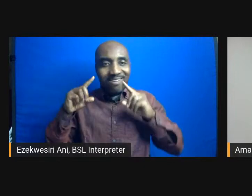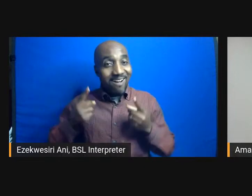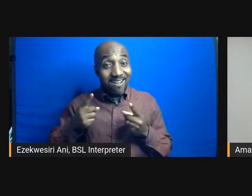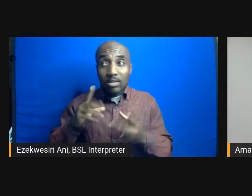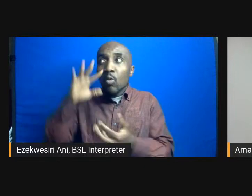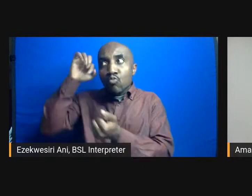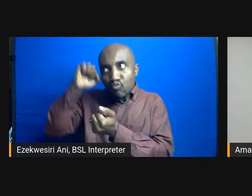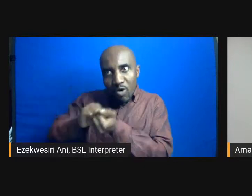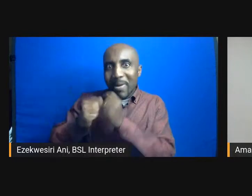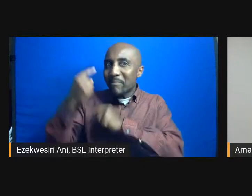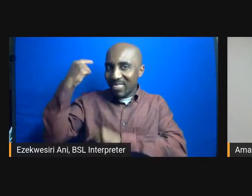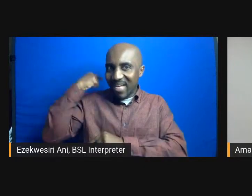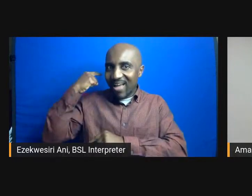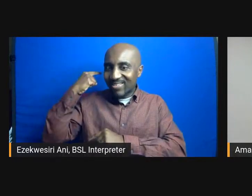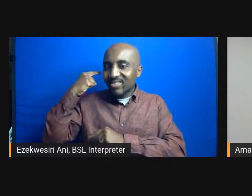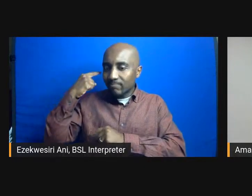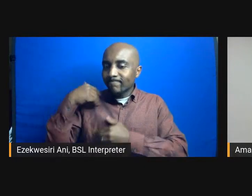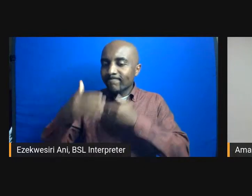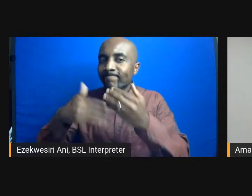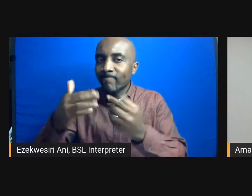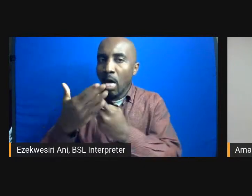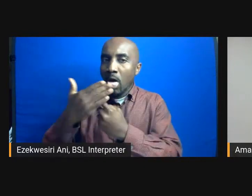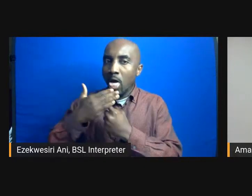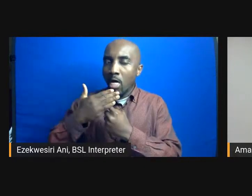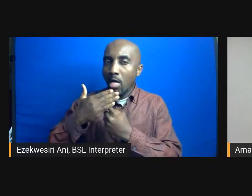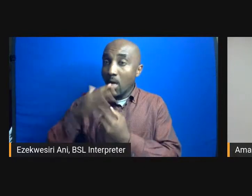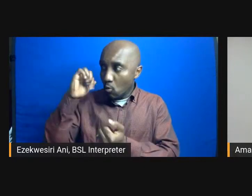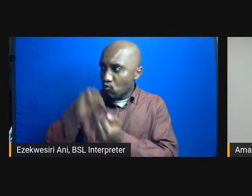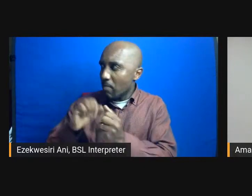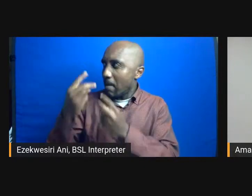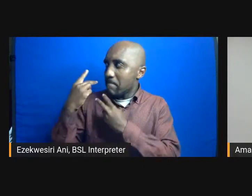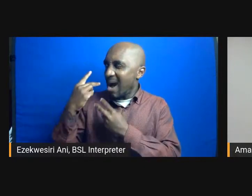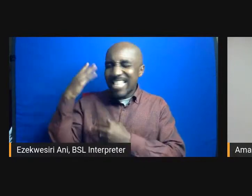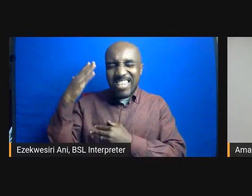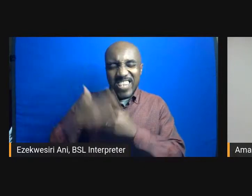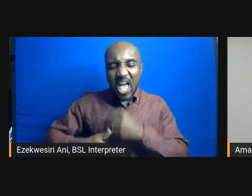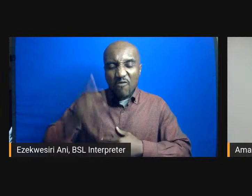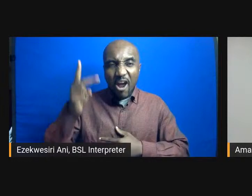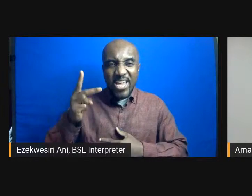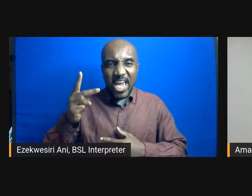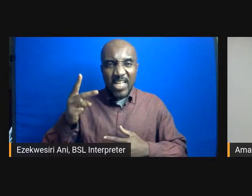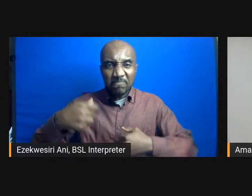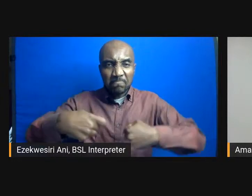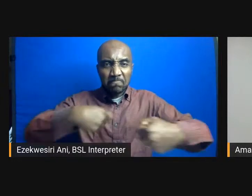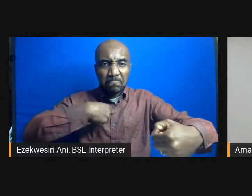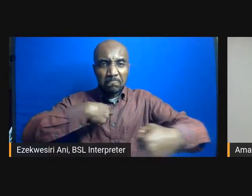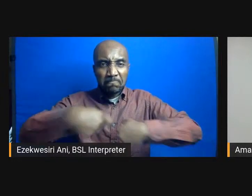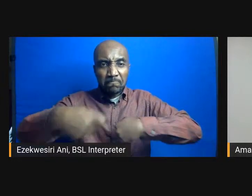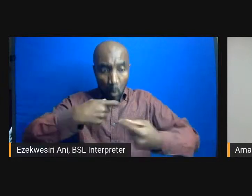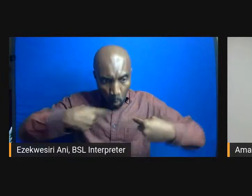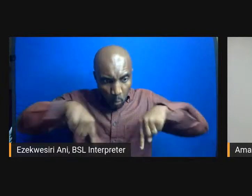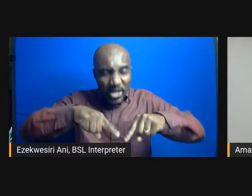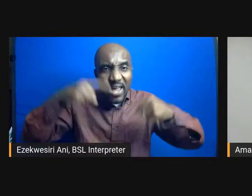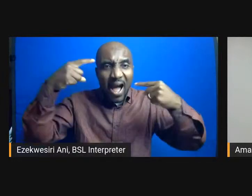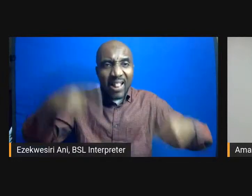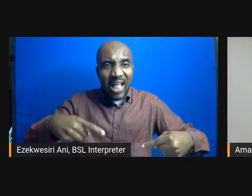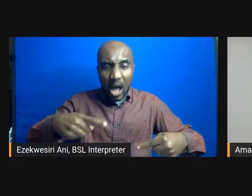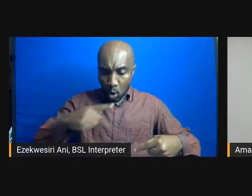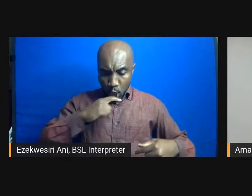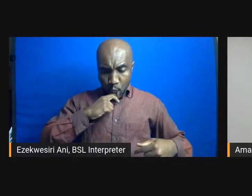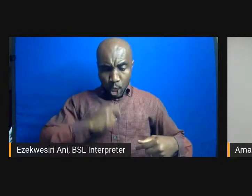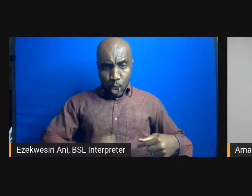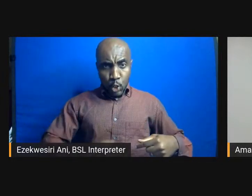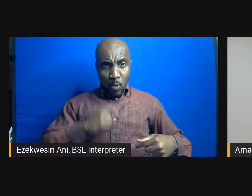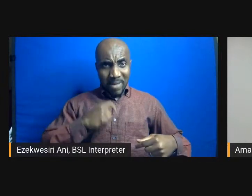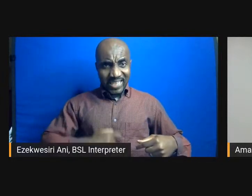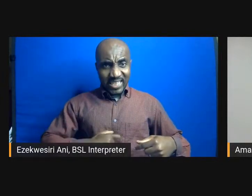symbol and a reminder for us that never again must we allow our humanity